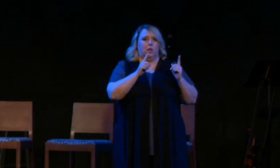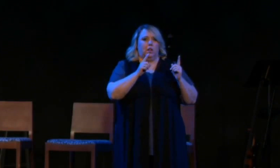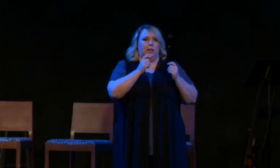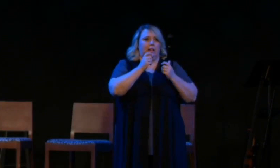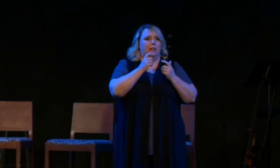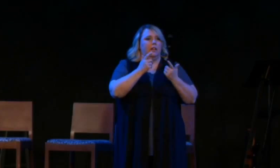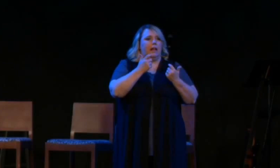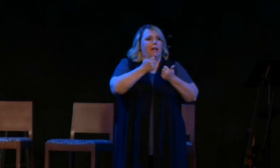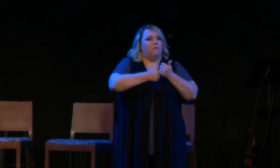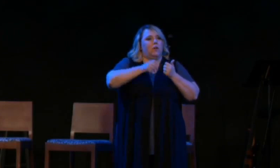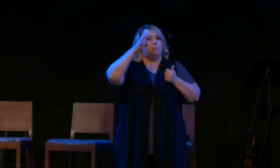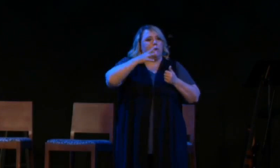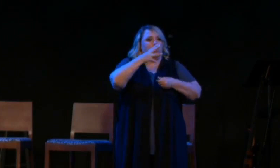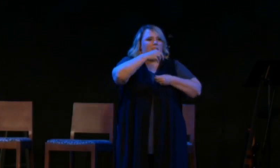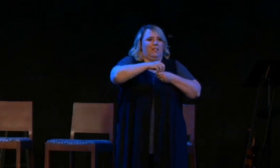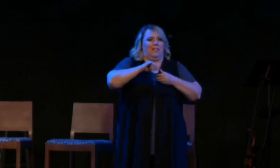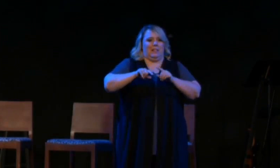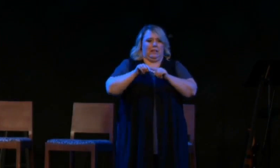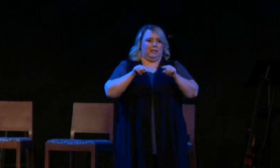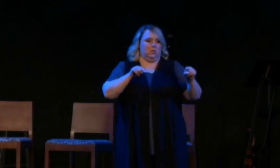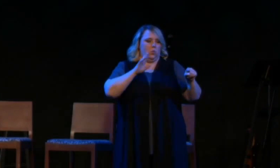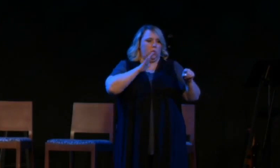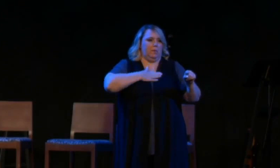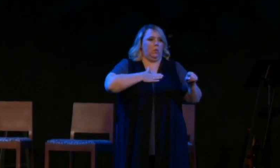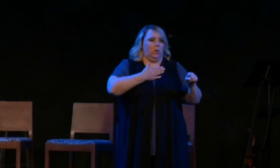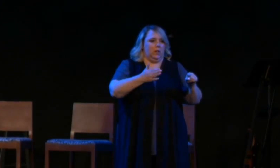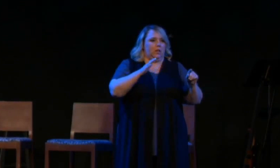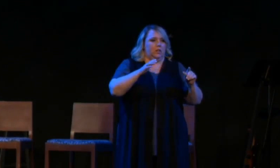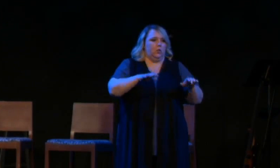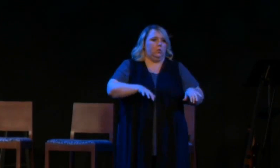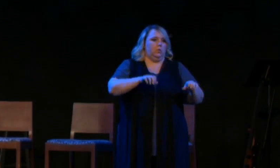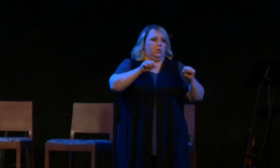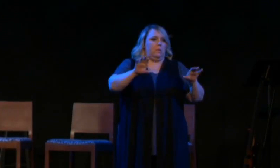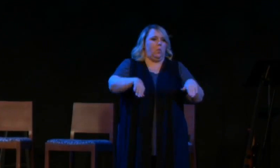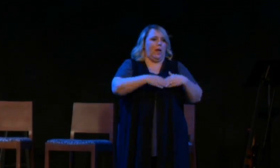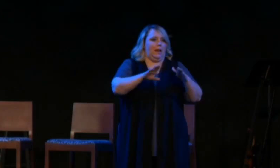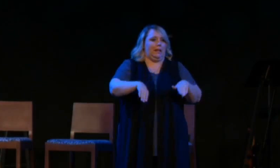pastor who's in the progressive branch would be willing to do weddings.